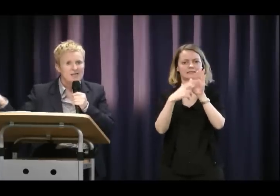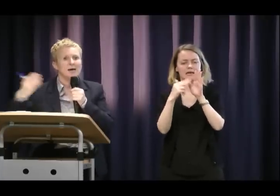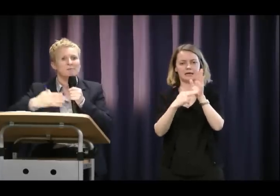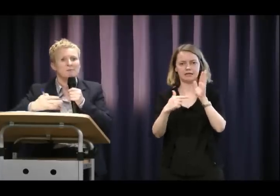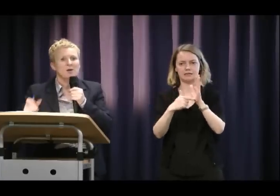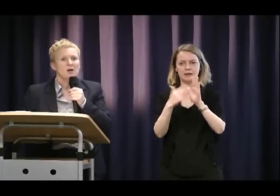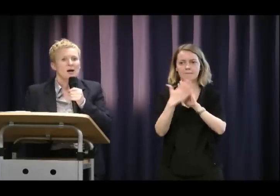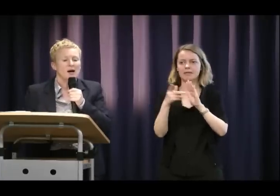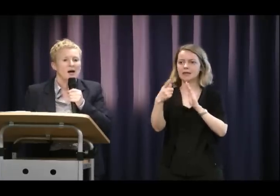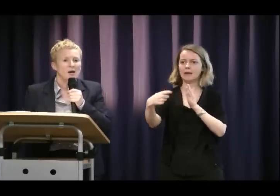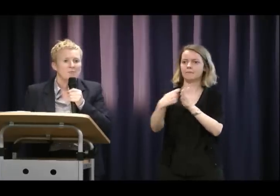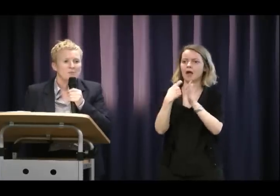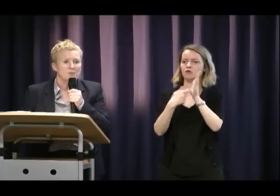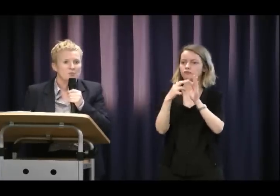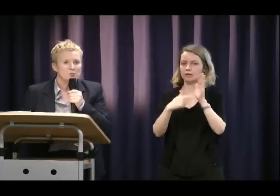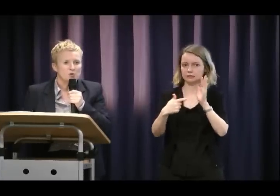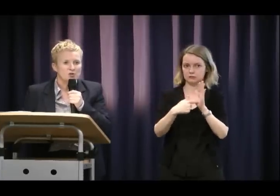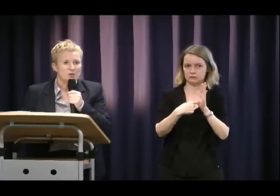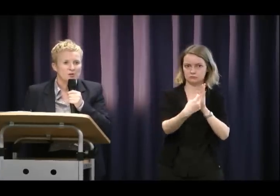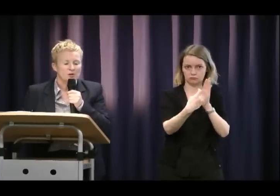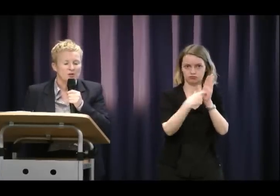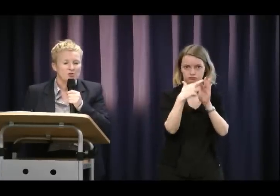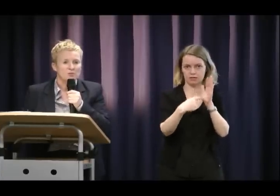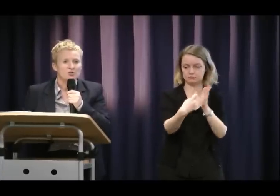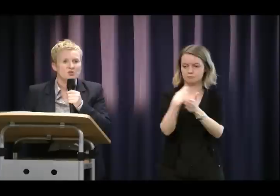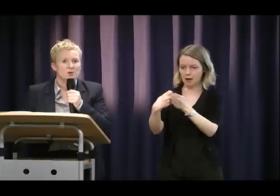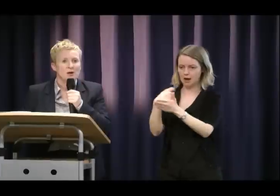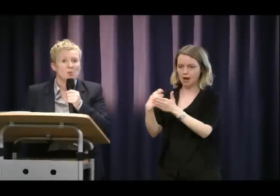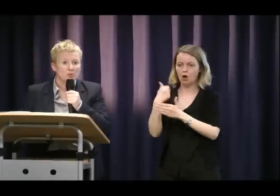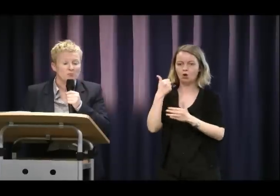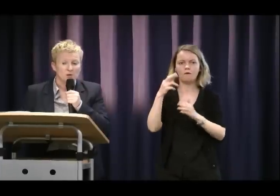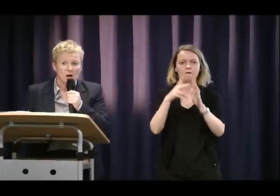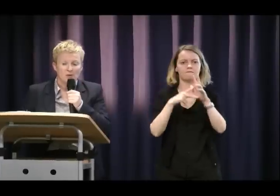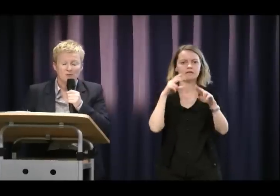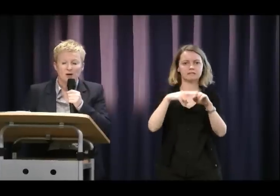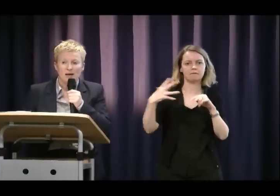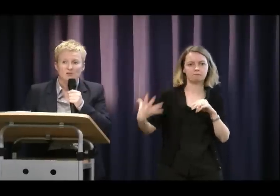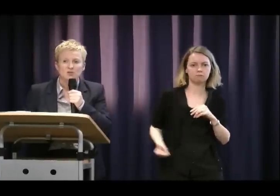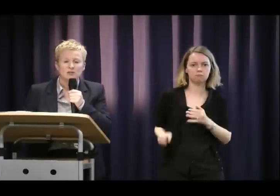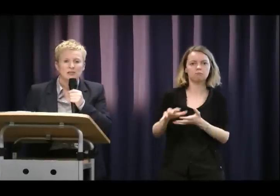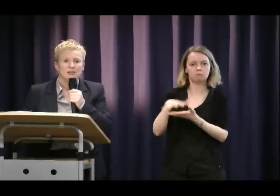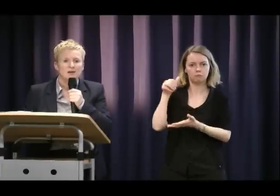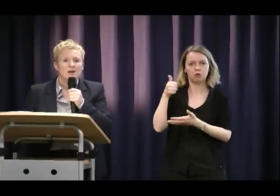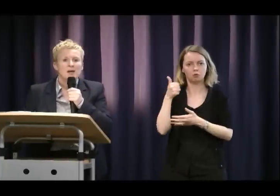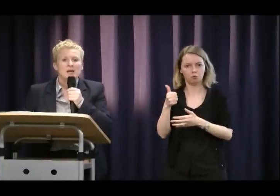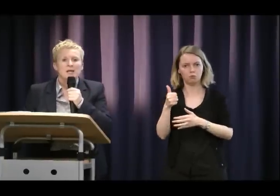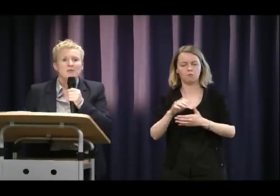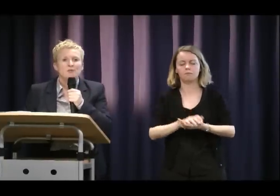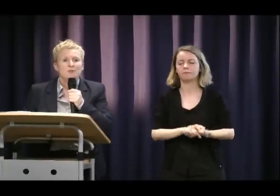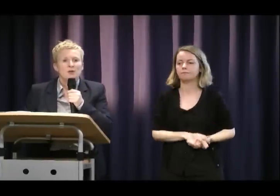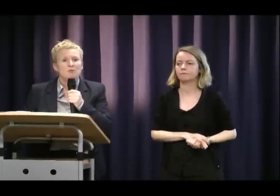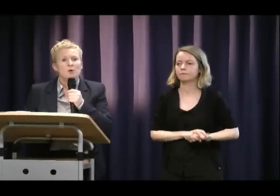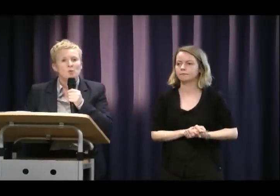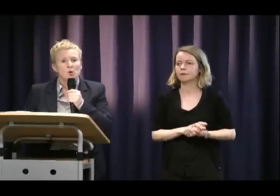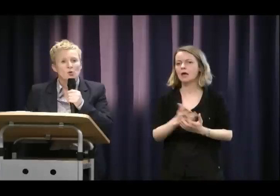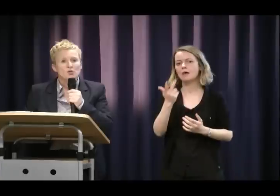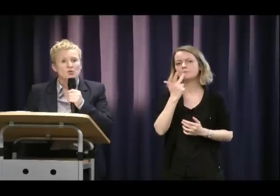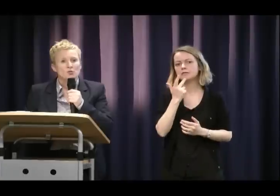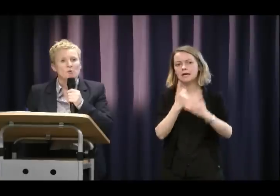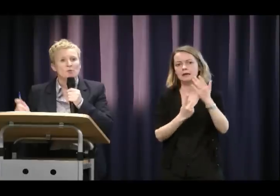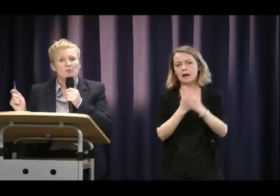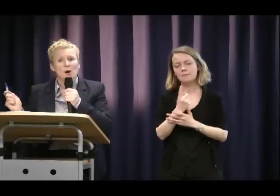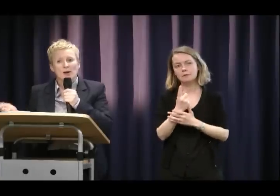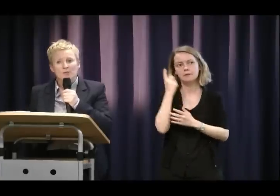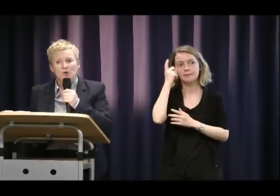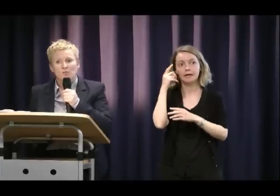us income, which contributes to our bottom line financially. If we were